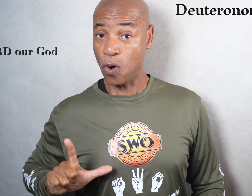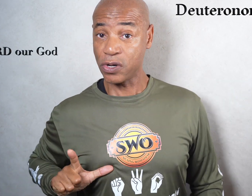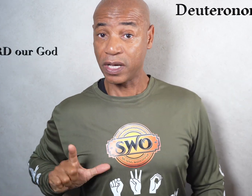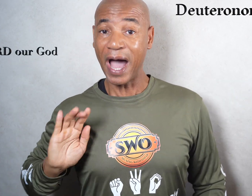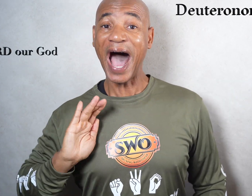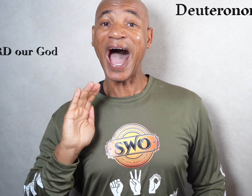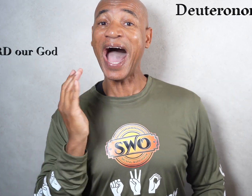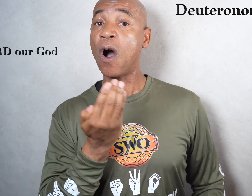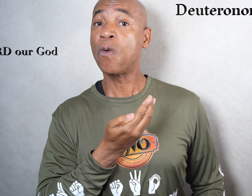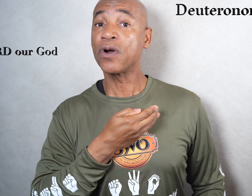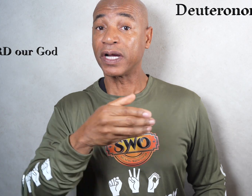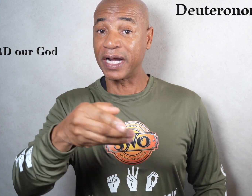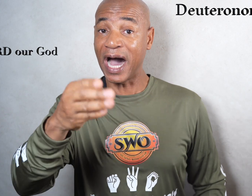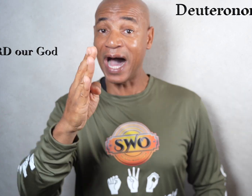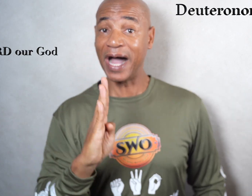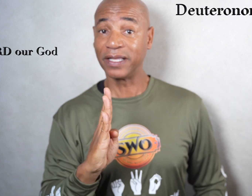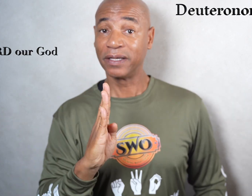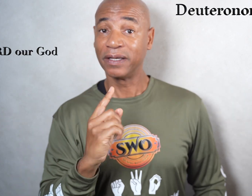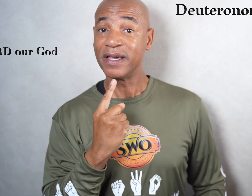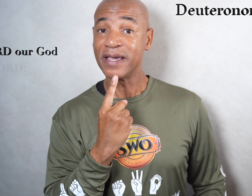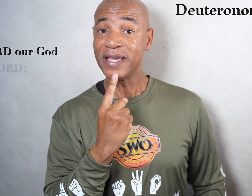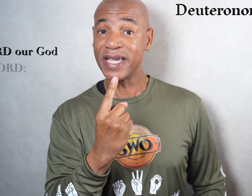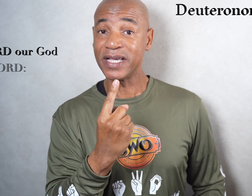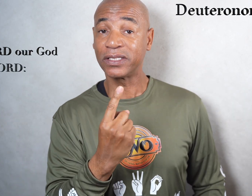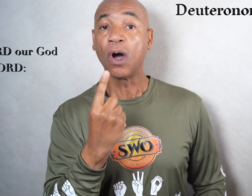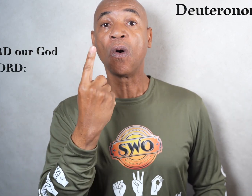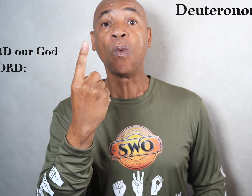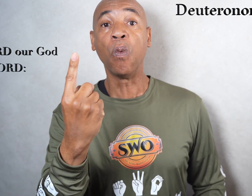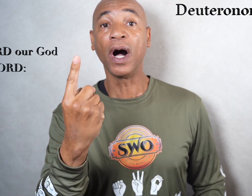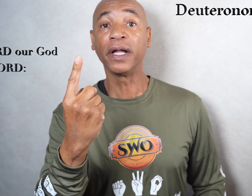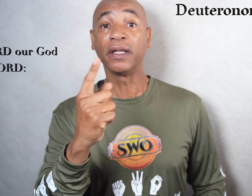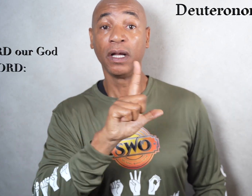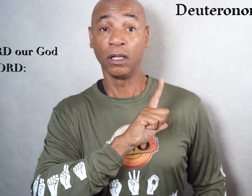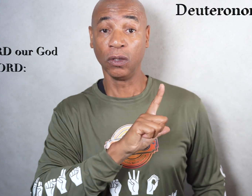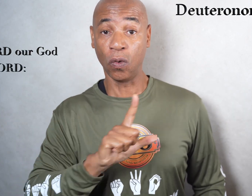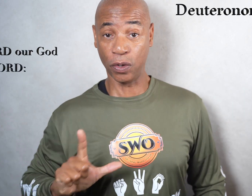Lord our God is one Lord.